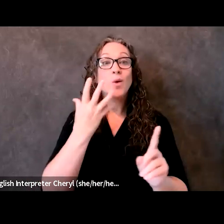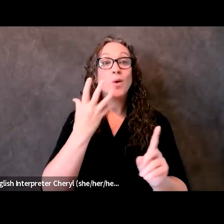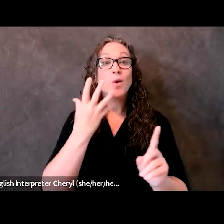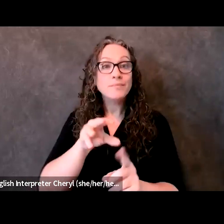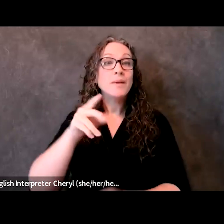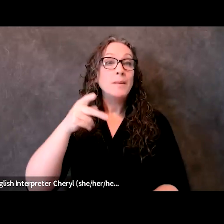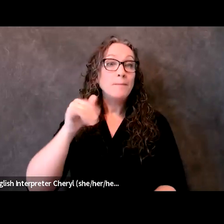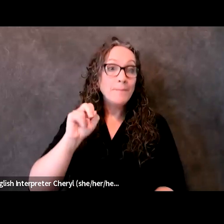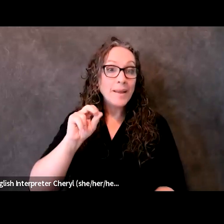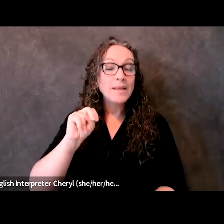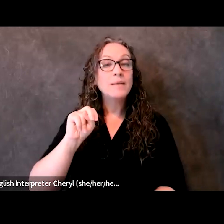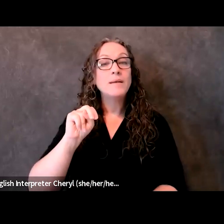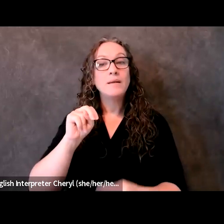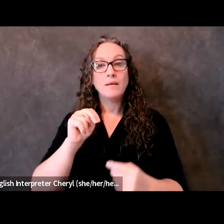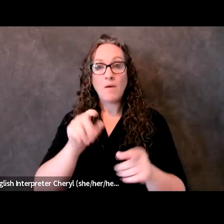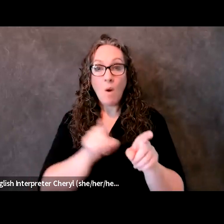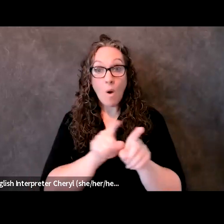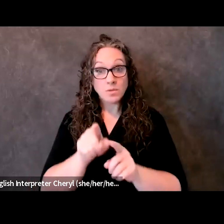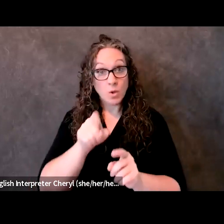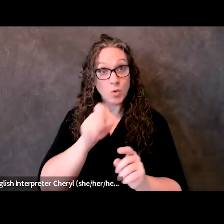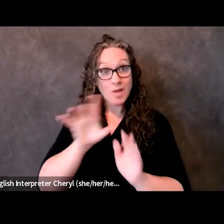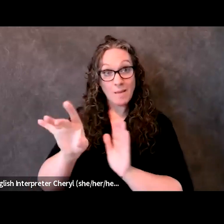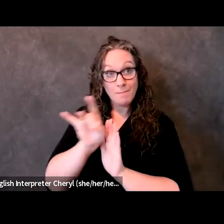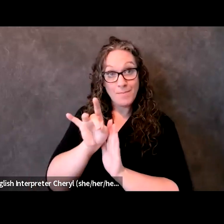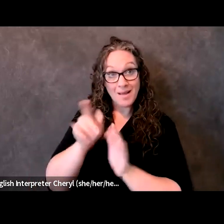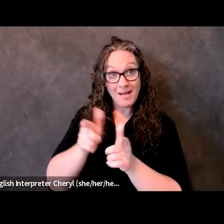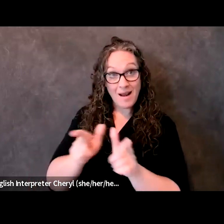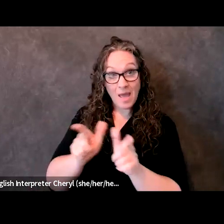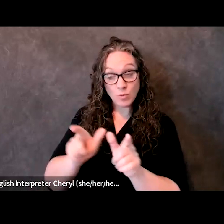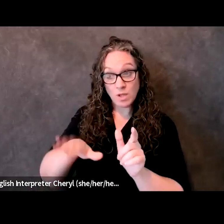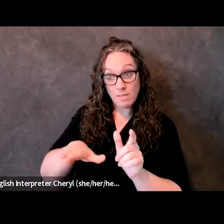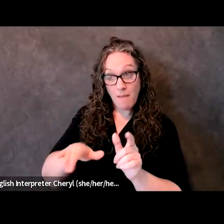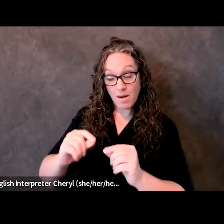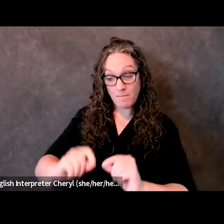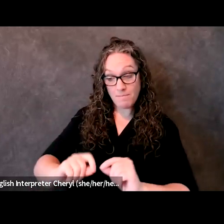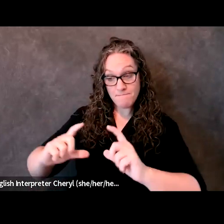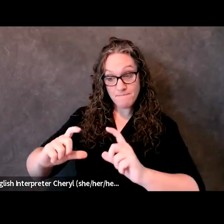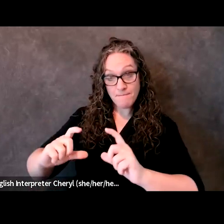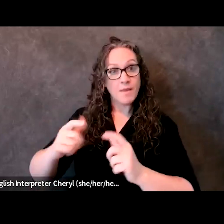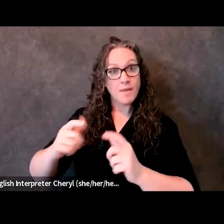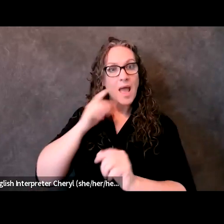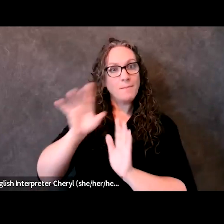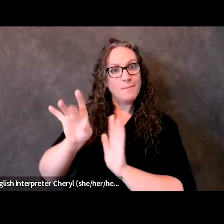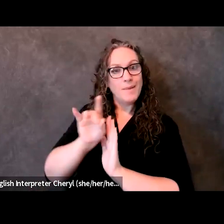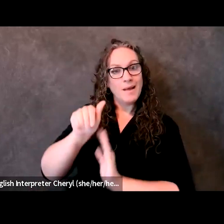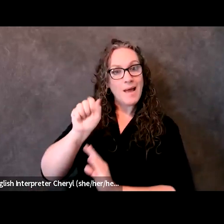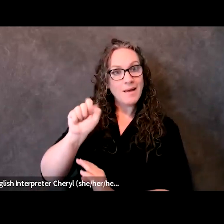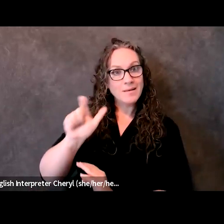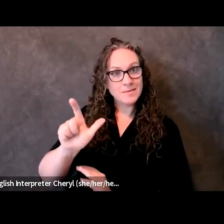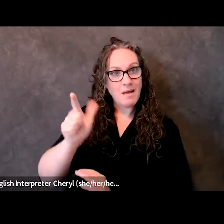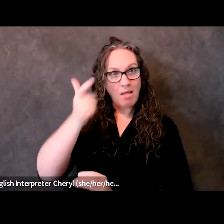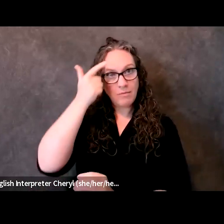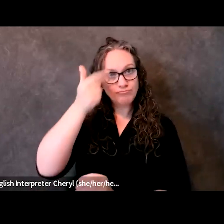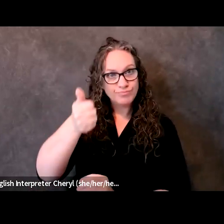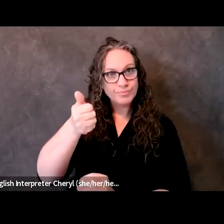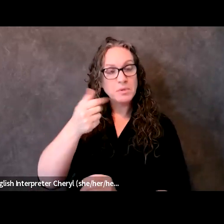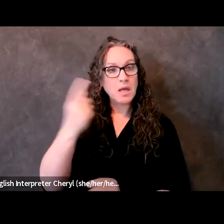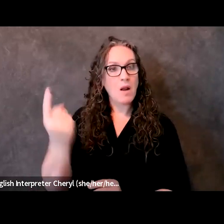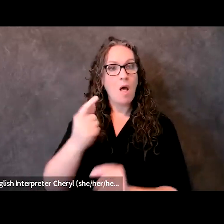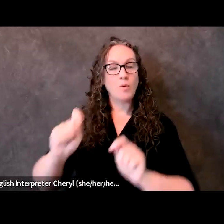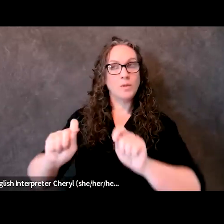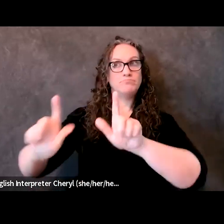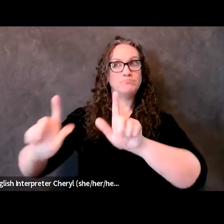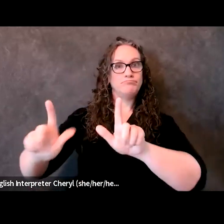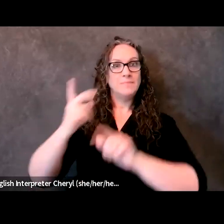also have it where you could select the language at the bottom, where you could select your ASL interpreter as well. And for those of you who